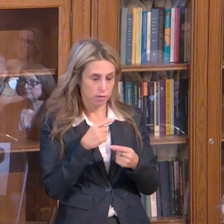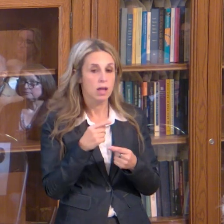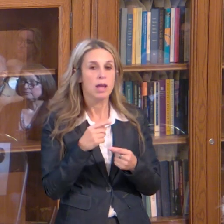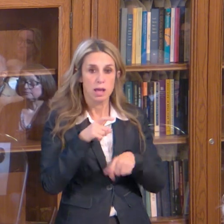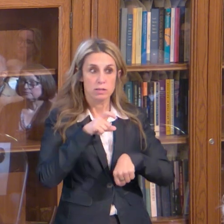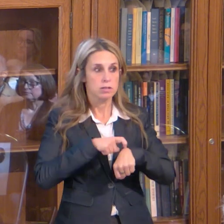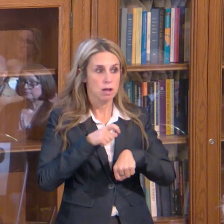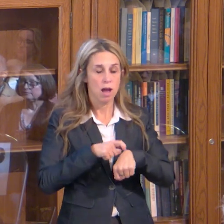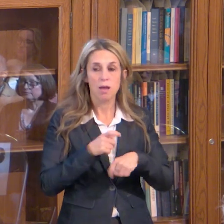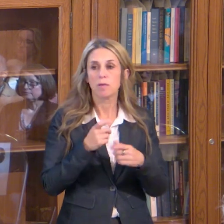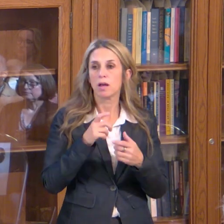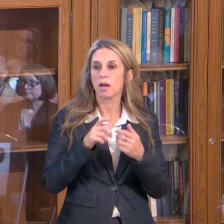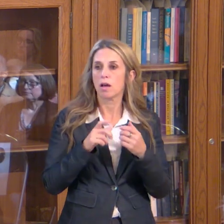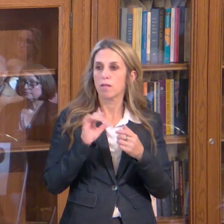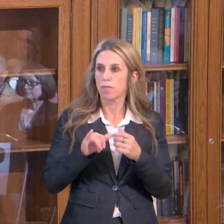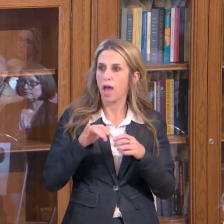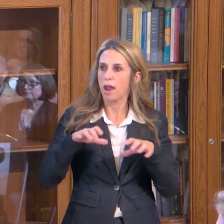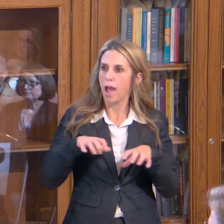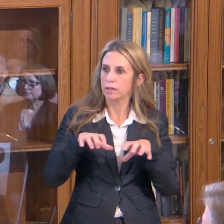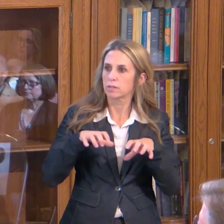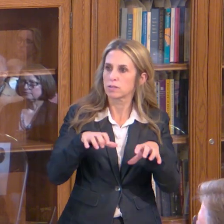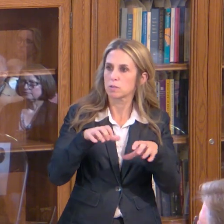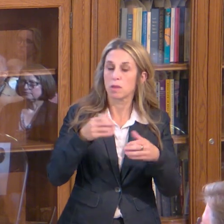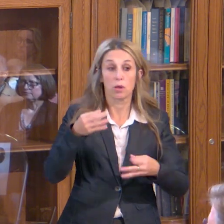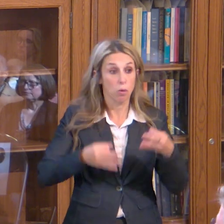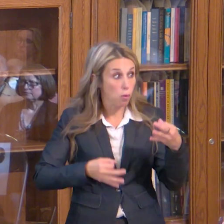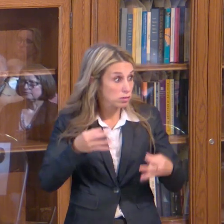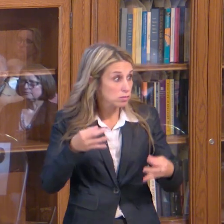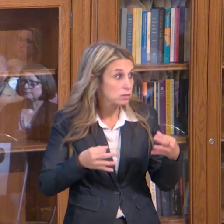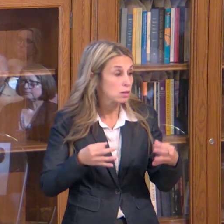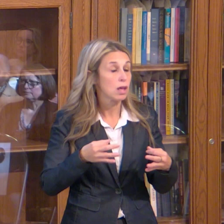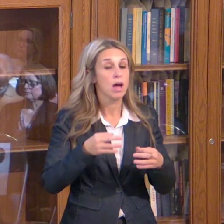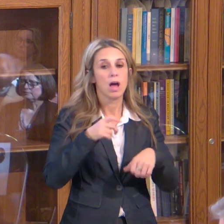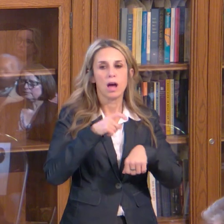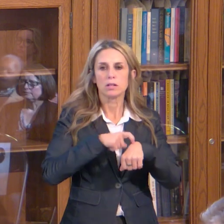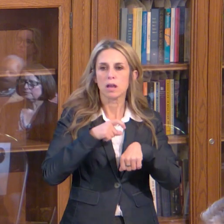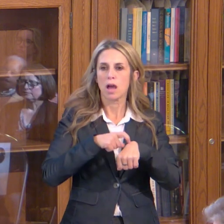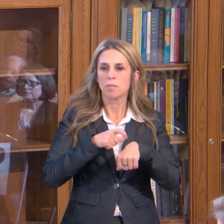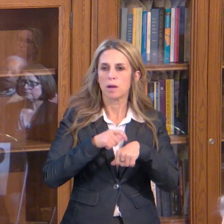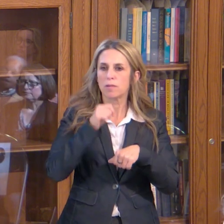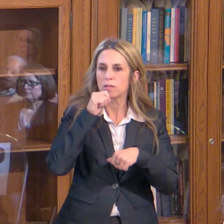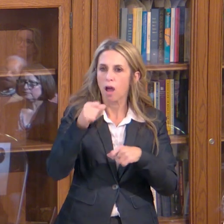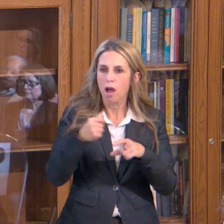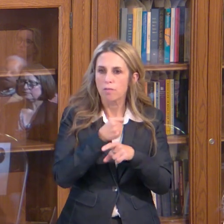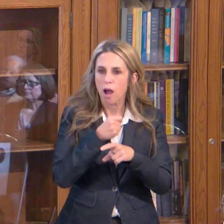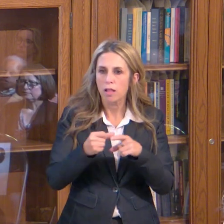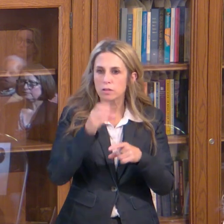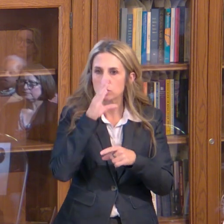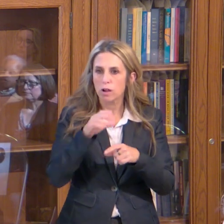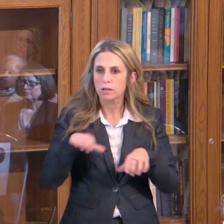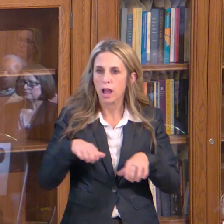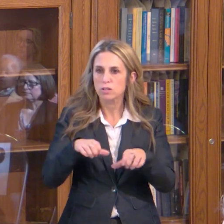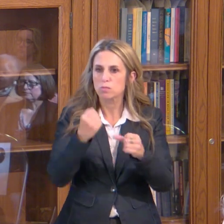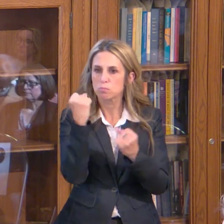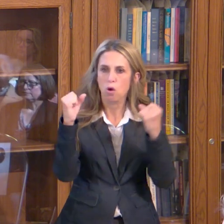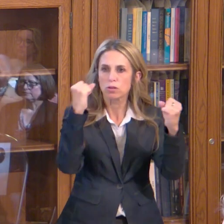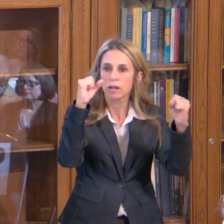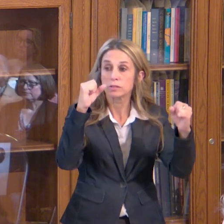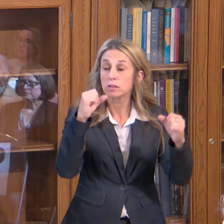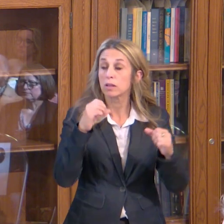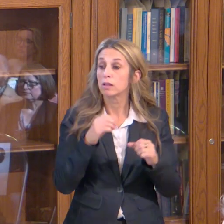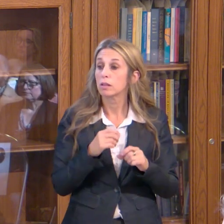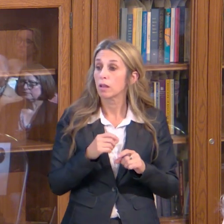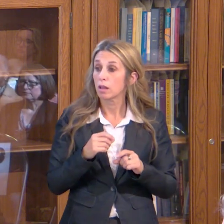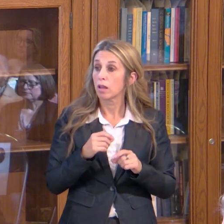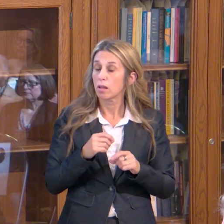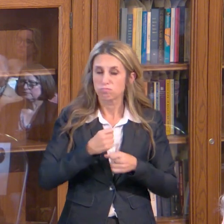mounting civil rights activism in the courts a time of nonviolent direct action protest